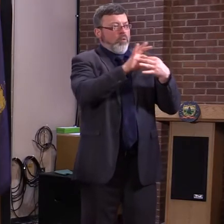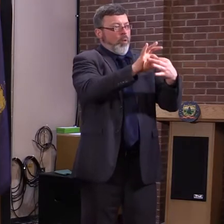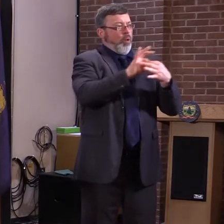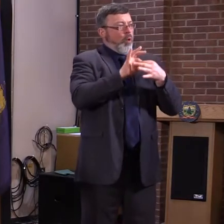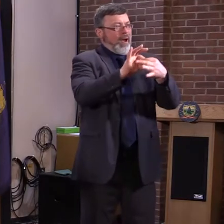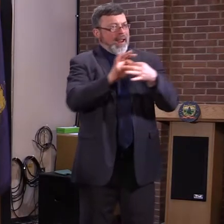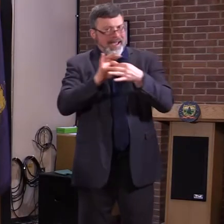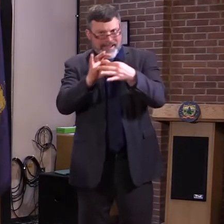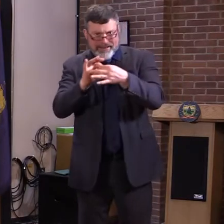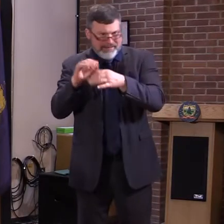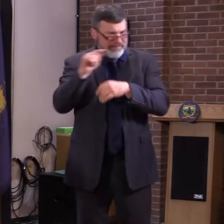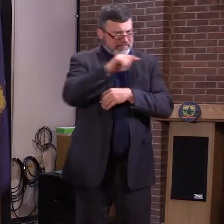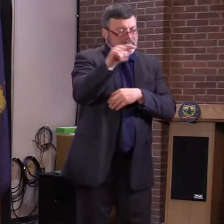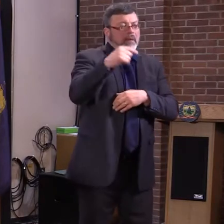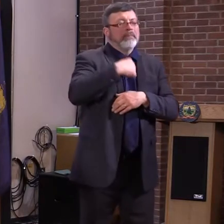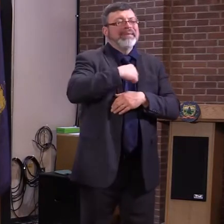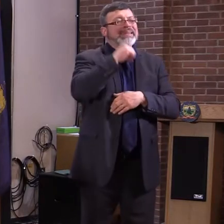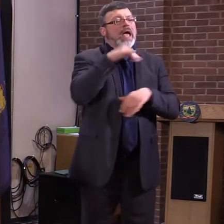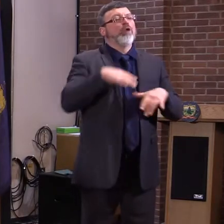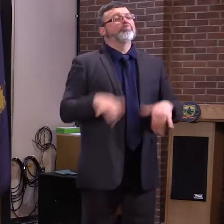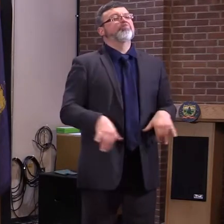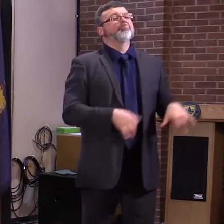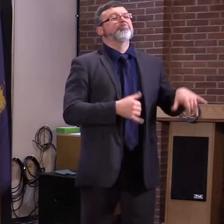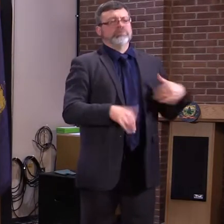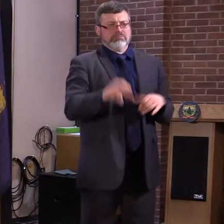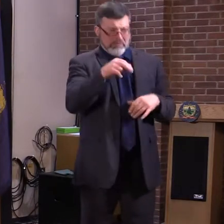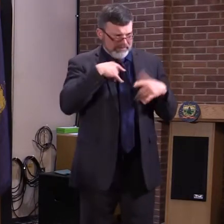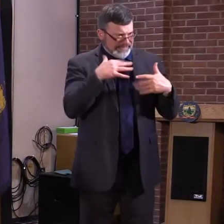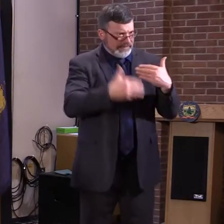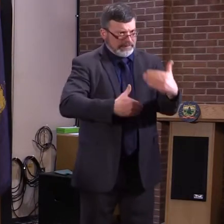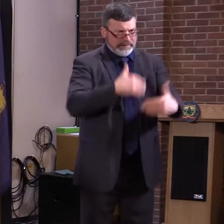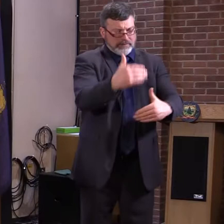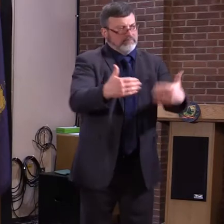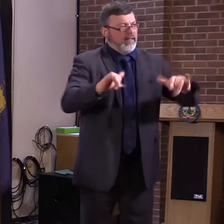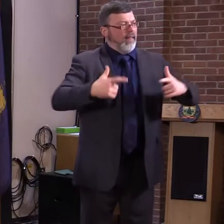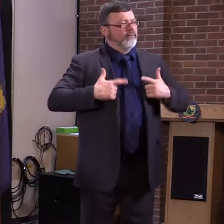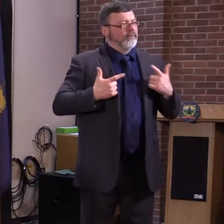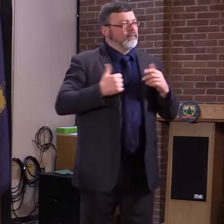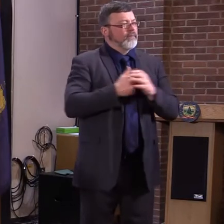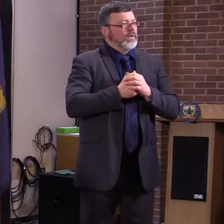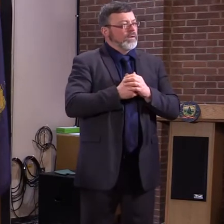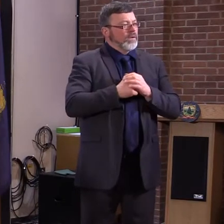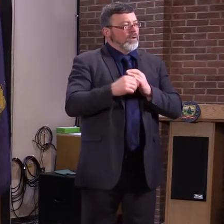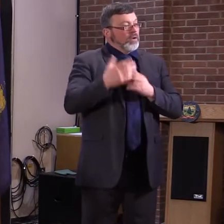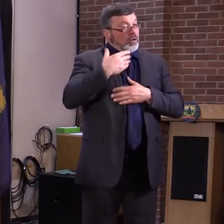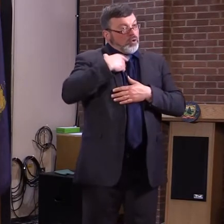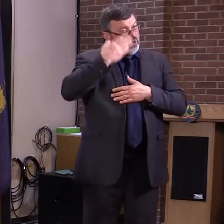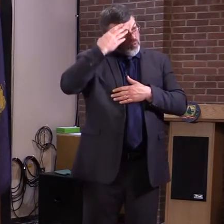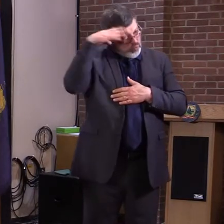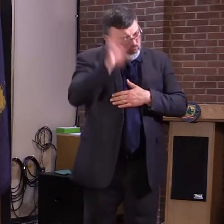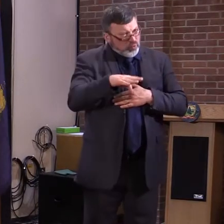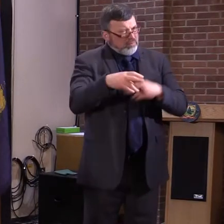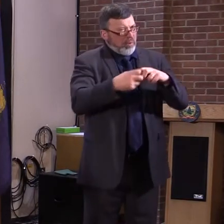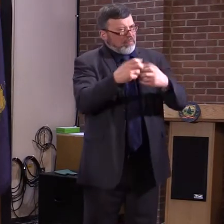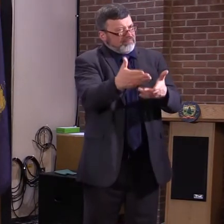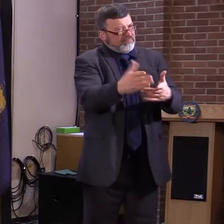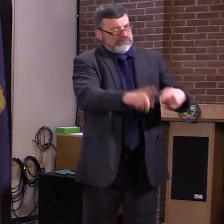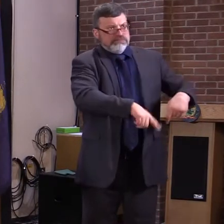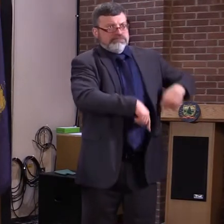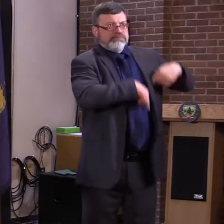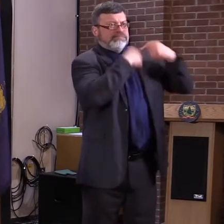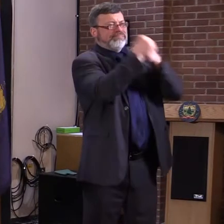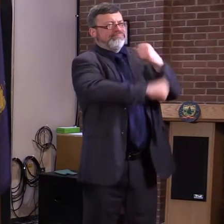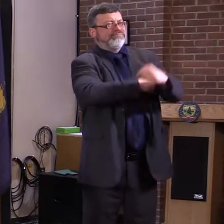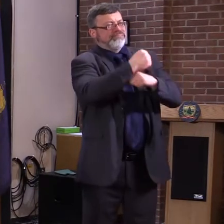to confirm something we already know is out there as a trend. But it's kind of moving all those things together at once. That's kind of, I think, what people will start to feel when we start talking